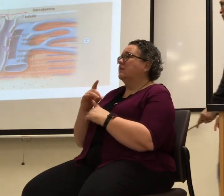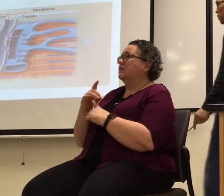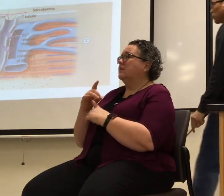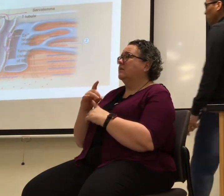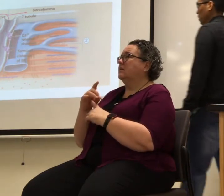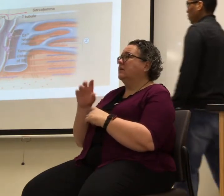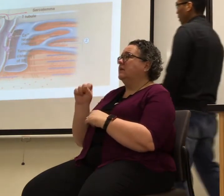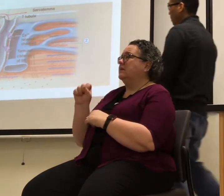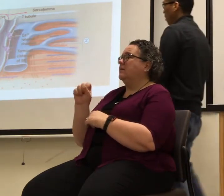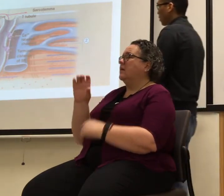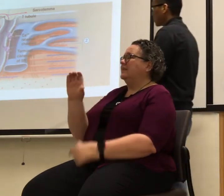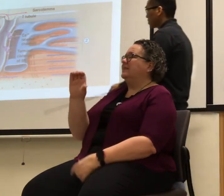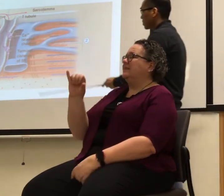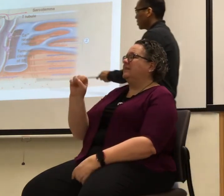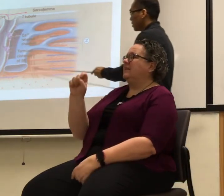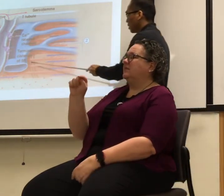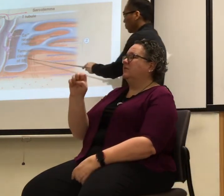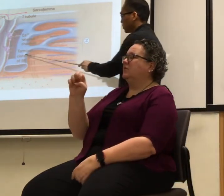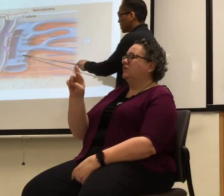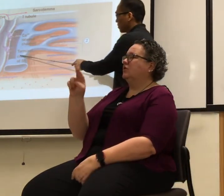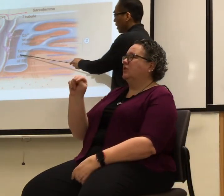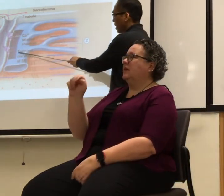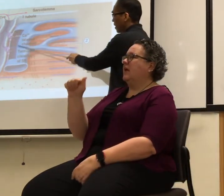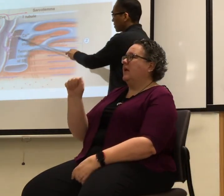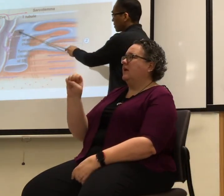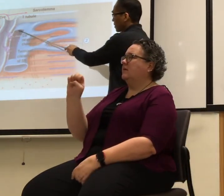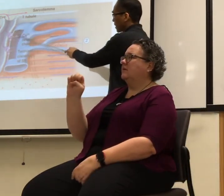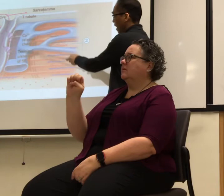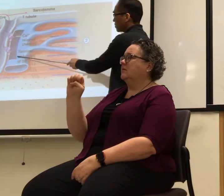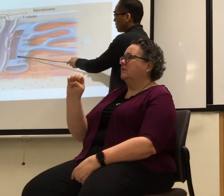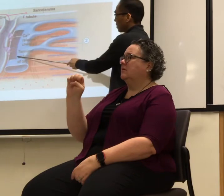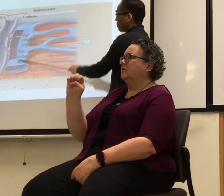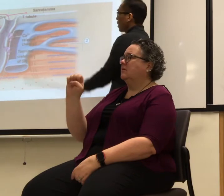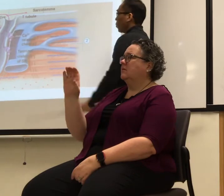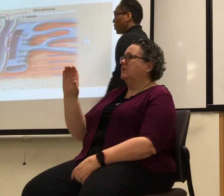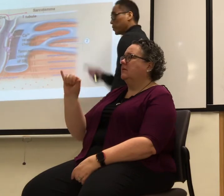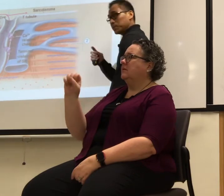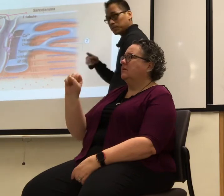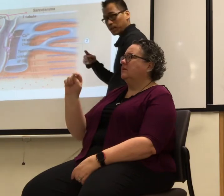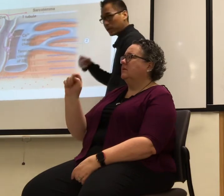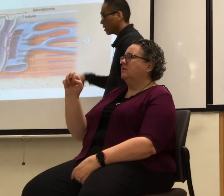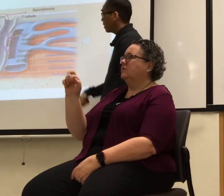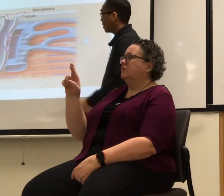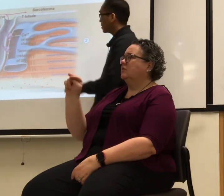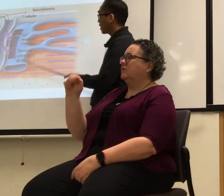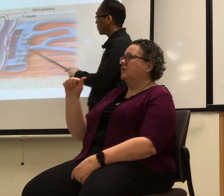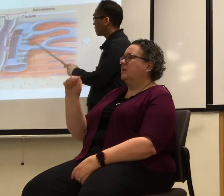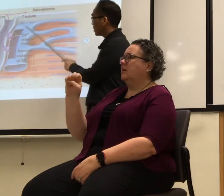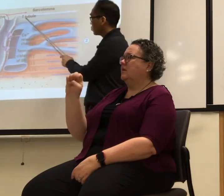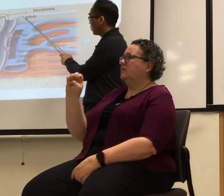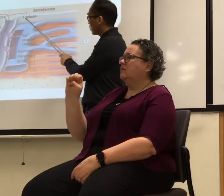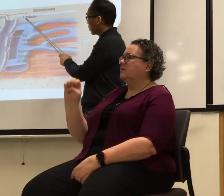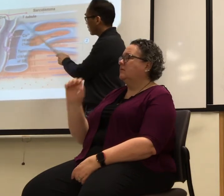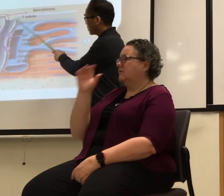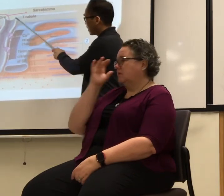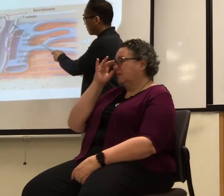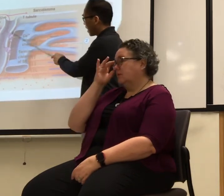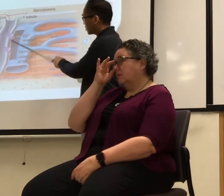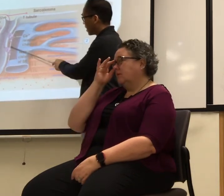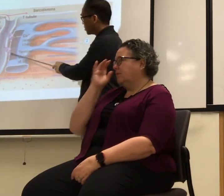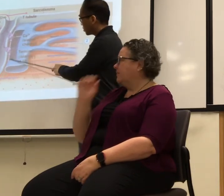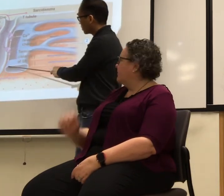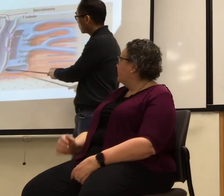cisternae filled with the little red balls, which symbolize calcium. What you can see is that the T-tubule